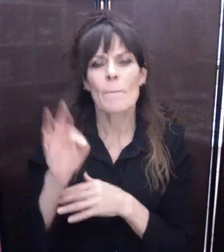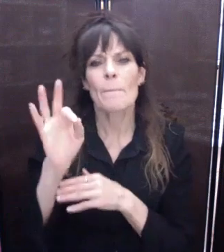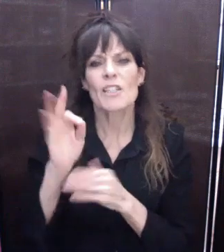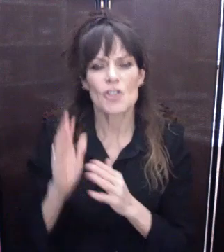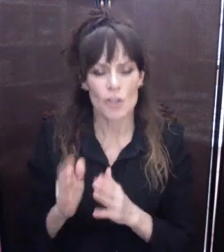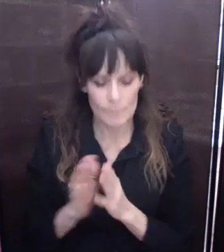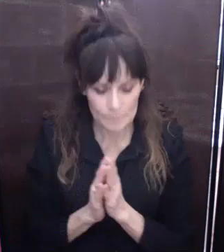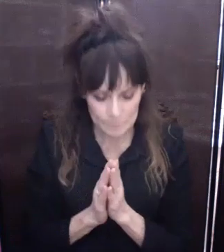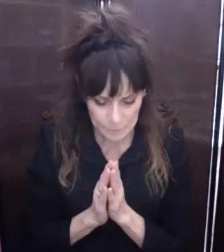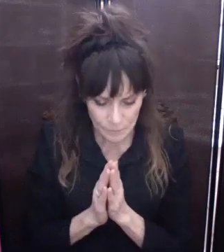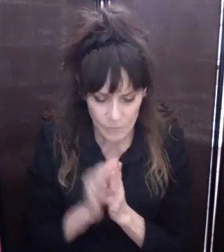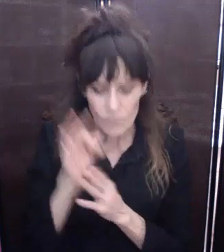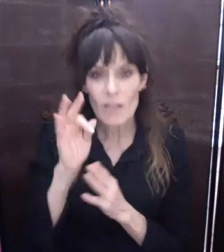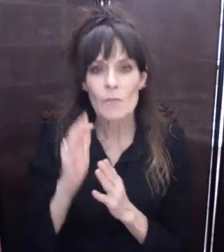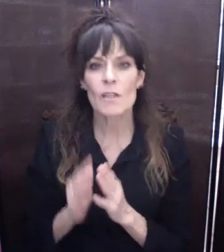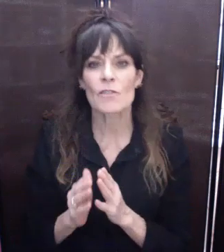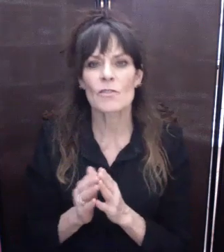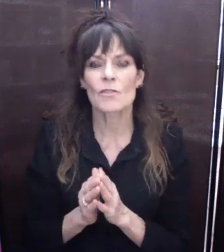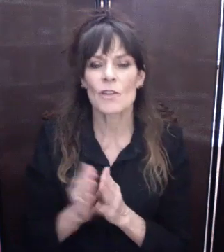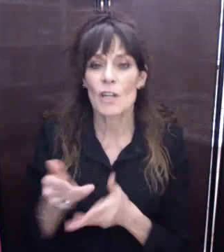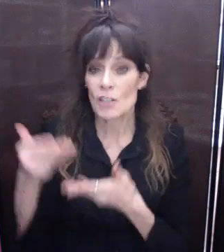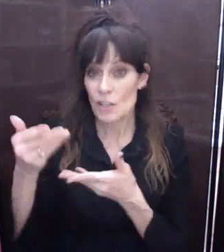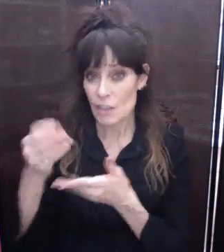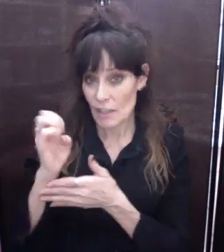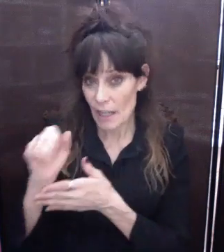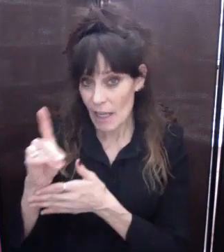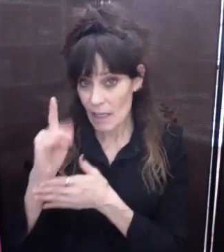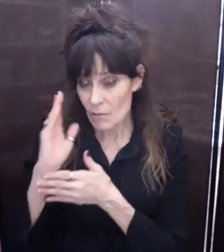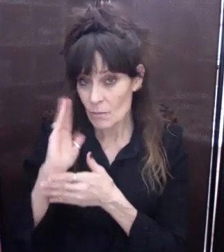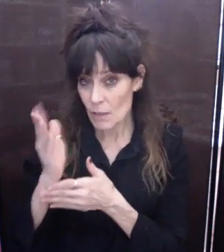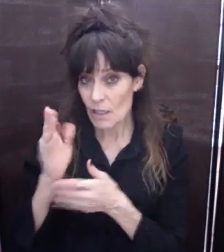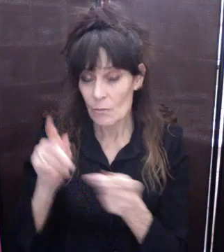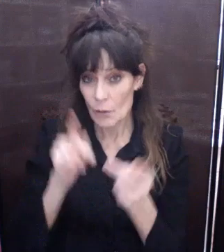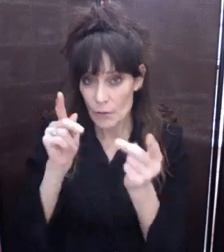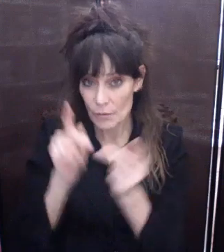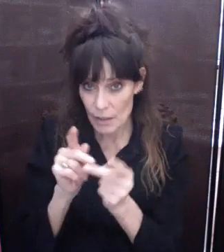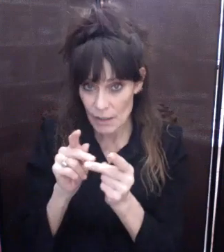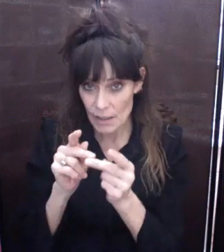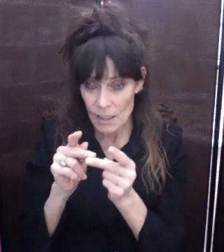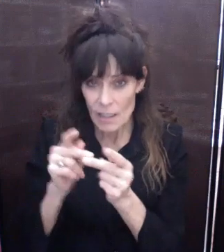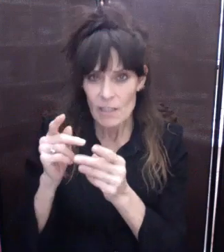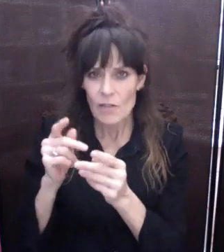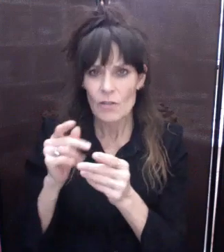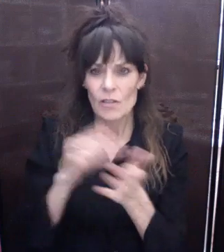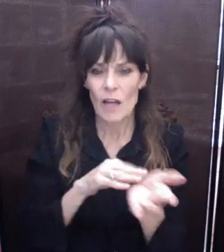minister suggests that Eddie would be an ideal candidate since Dr. Bob is now making this effort to reach out to alcoholics.